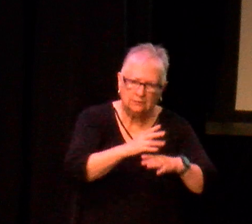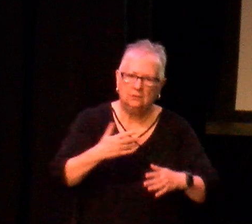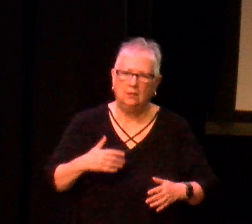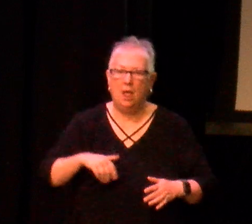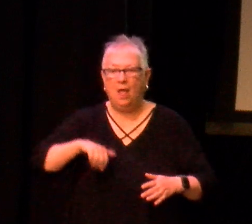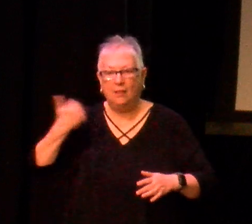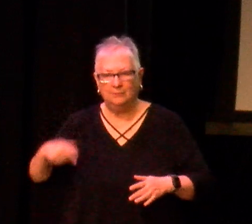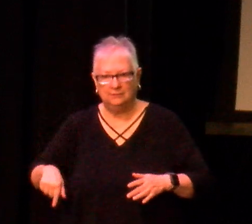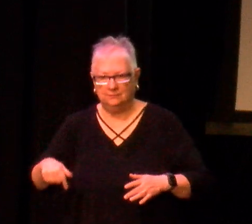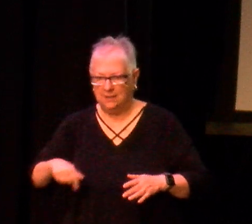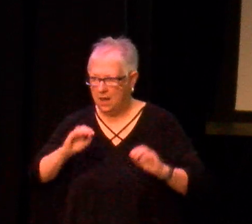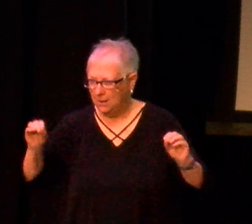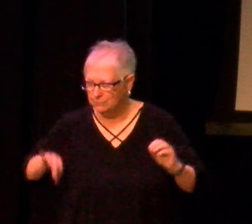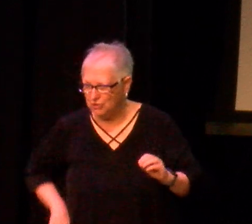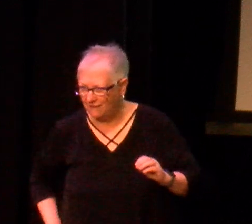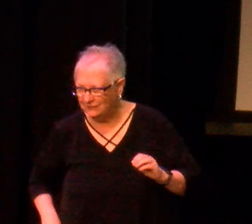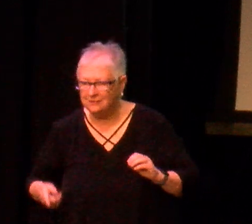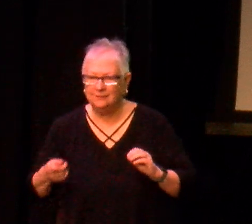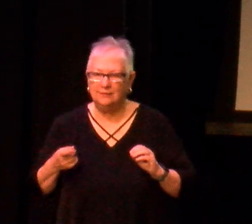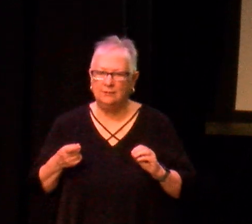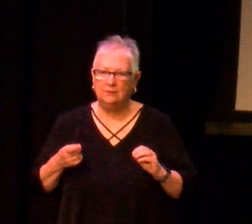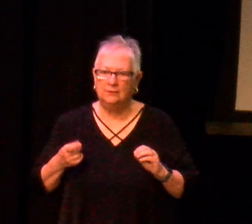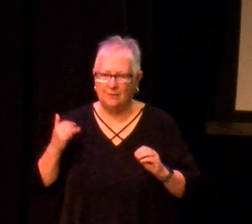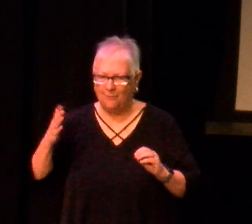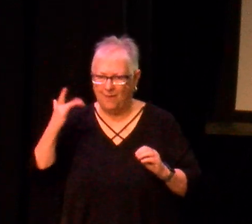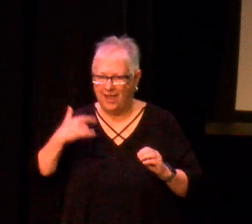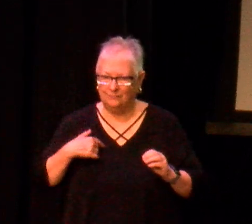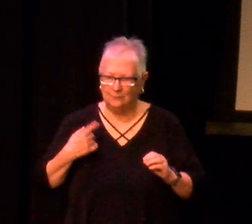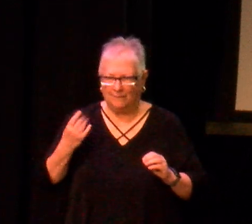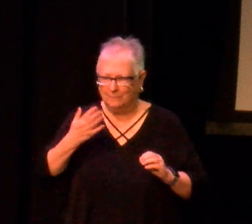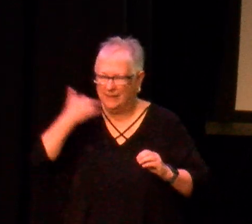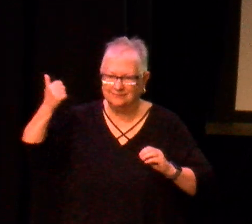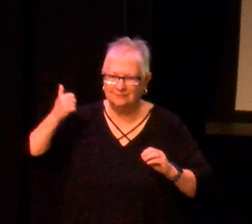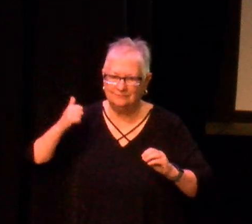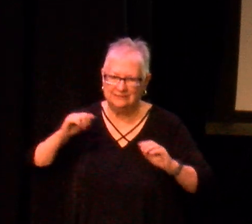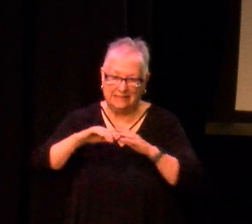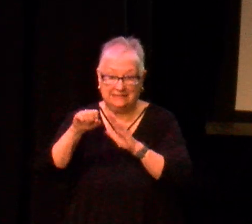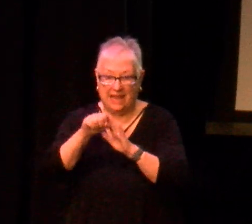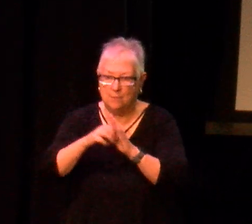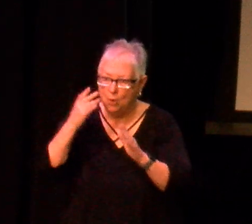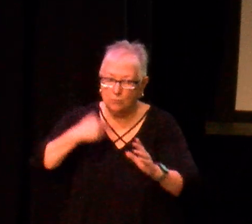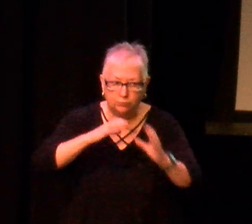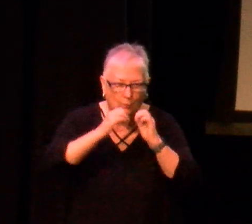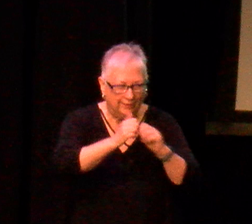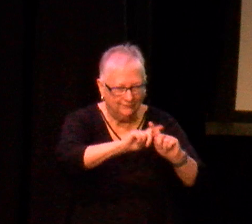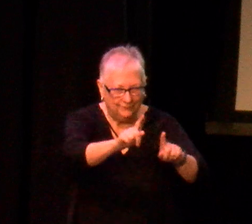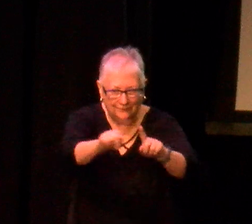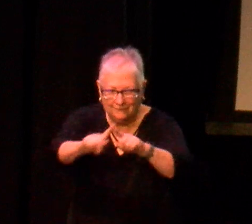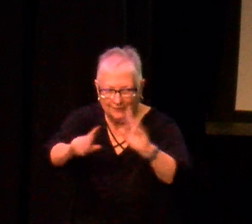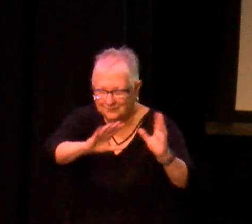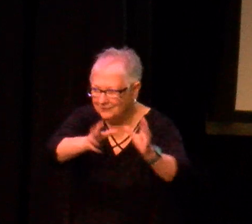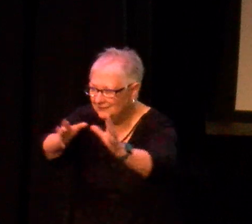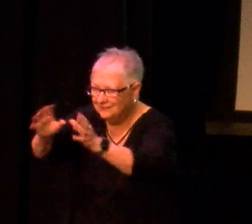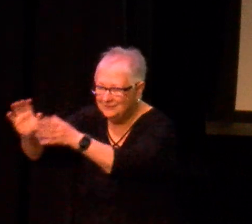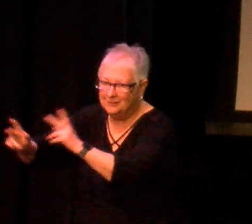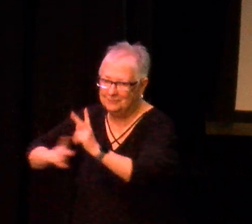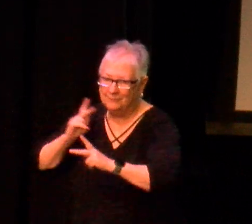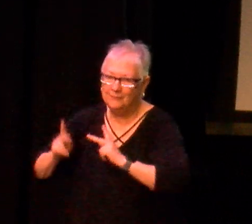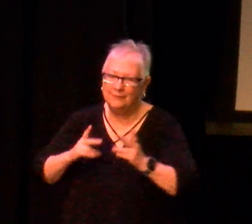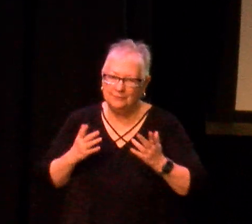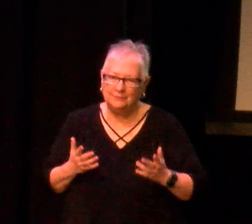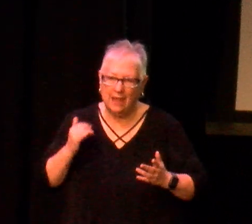we do have these ongoing communications. I know we can do more and we can be better, and that's part of why we're here